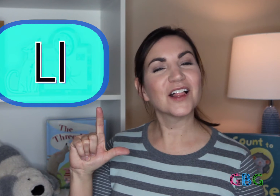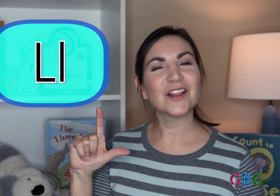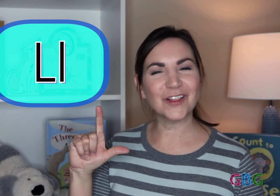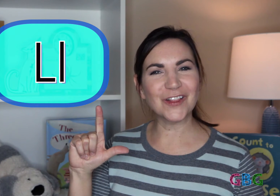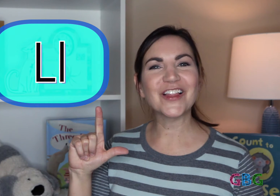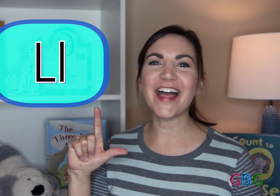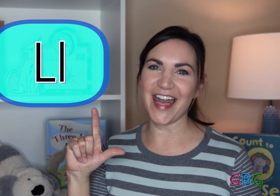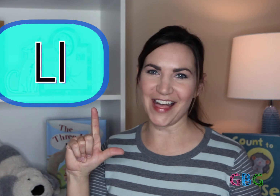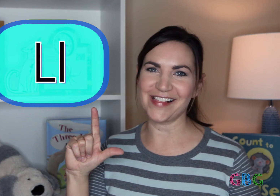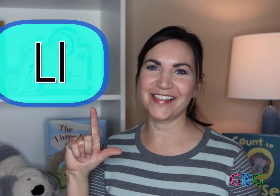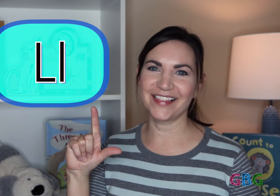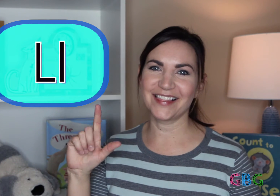L,